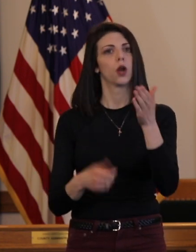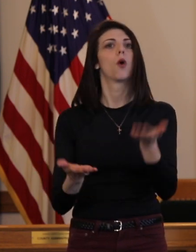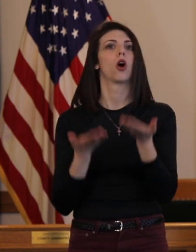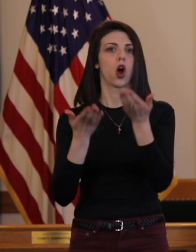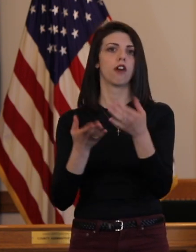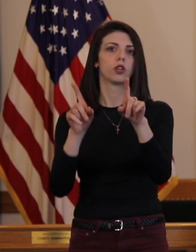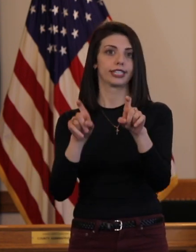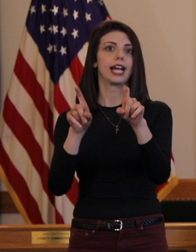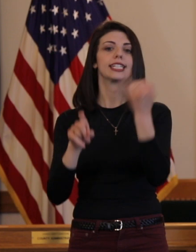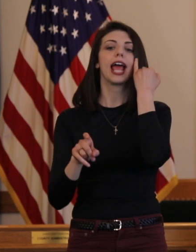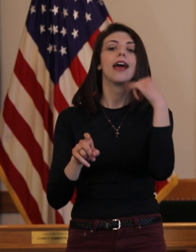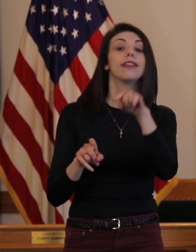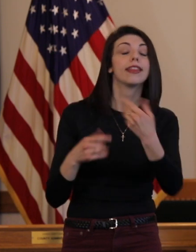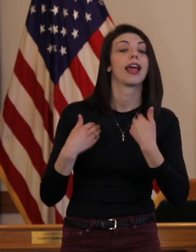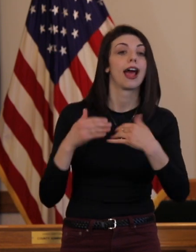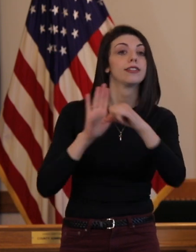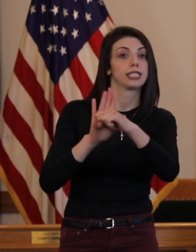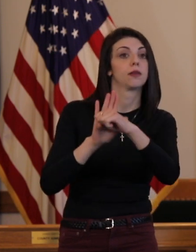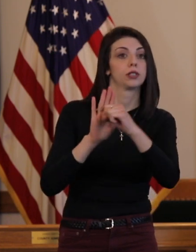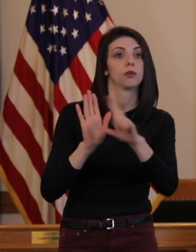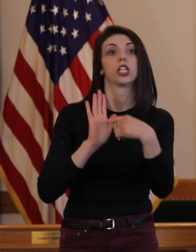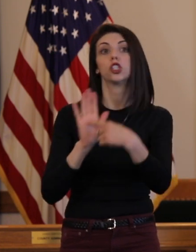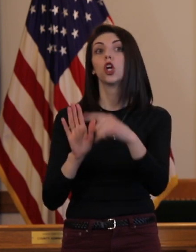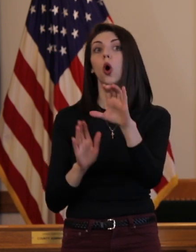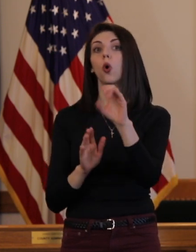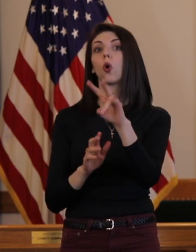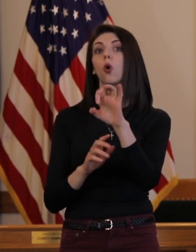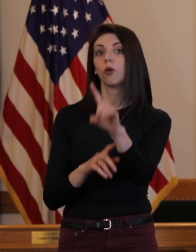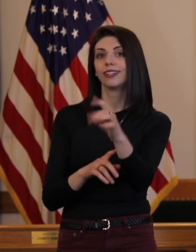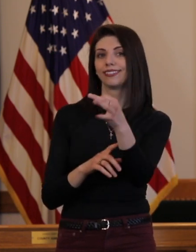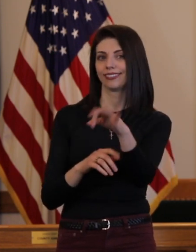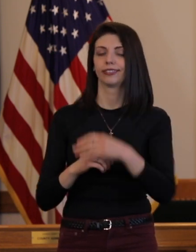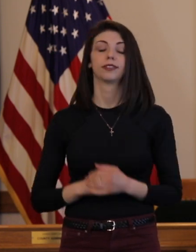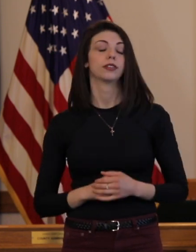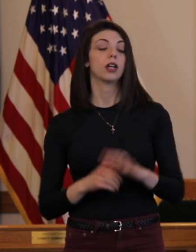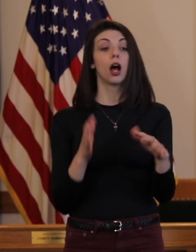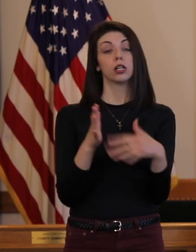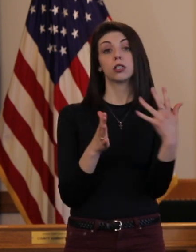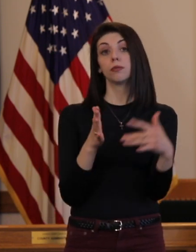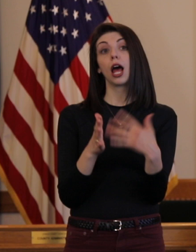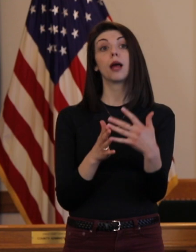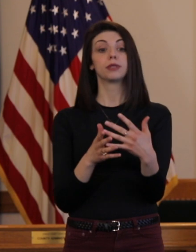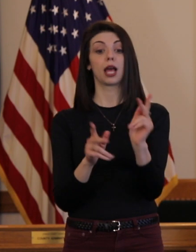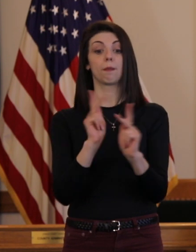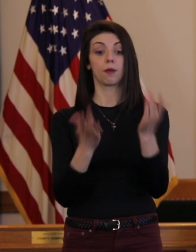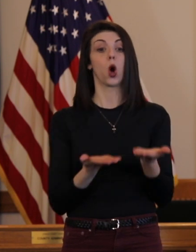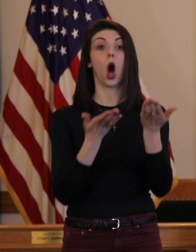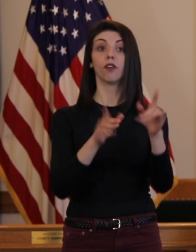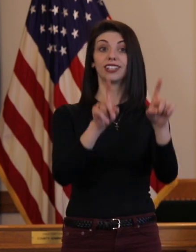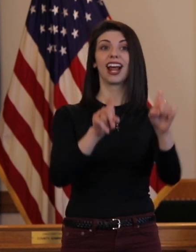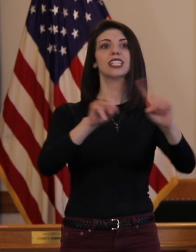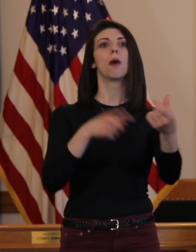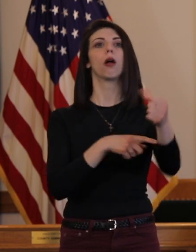a test if showing symptoms for COVID-19. At times, individuals have declined testing for a